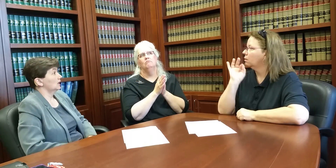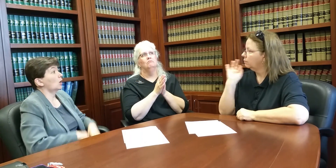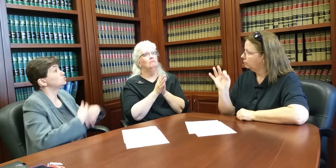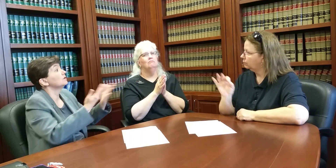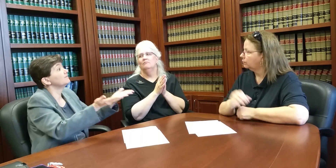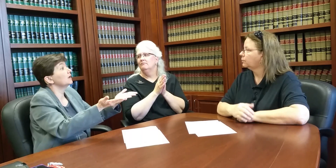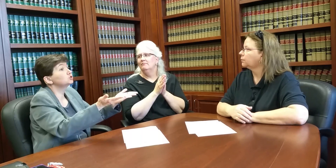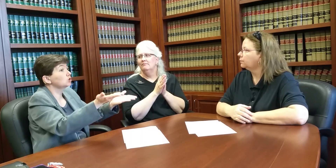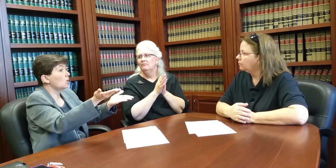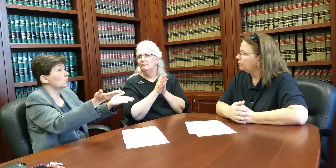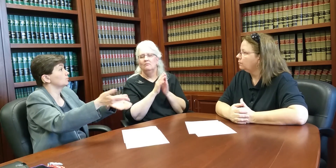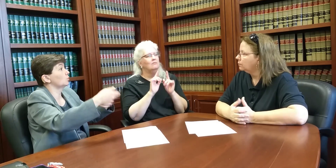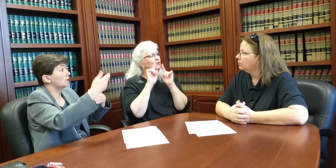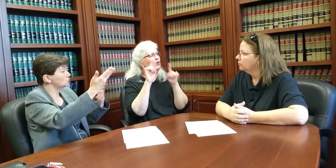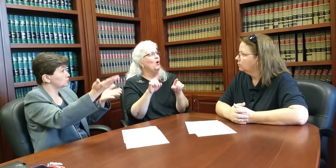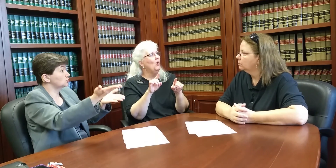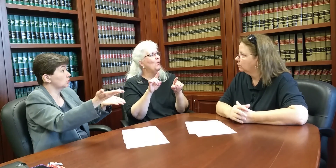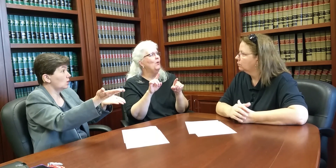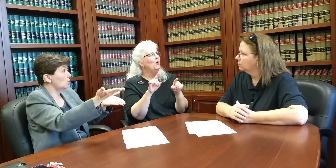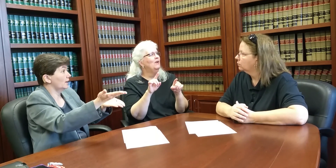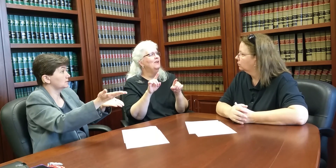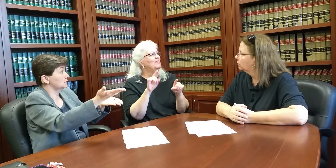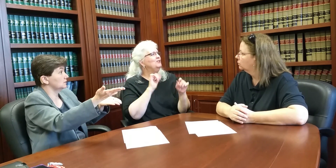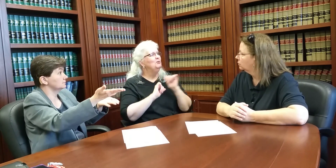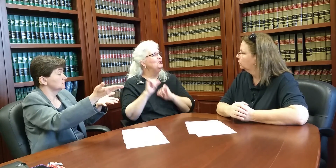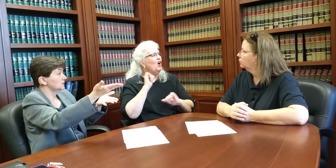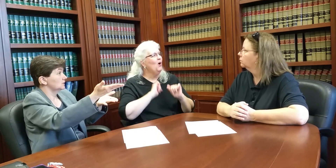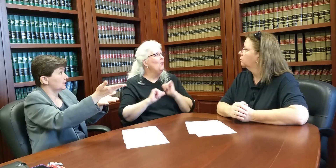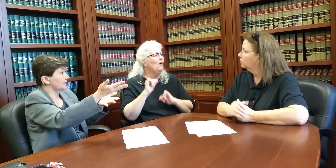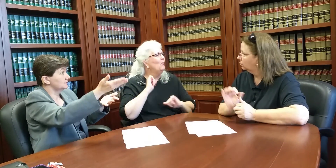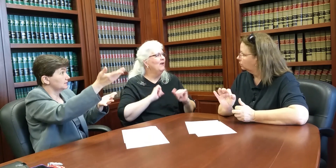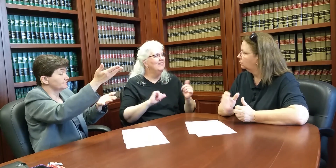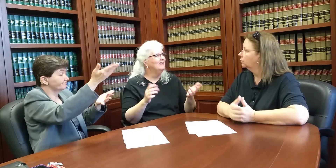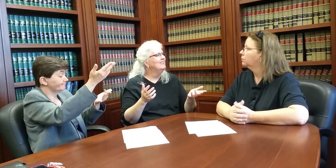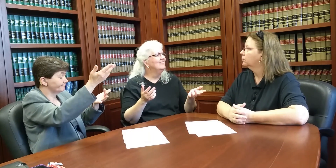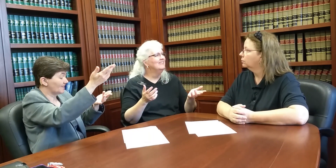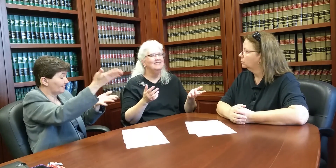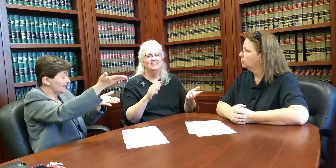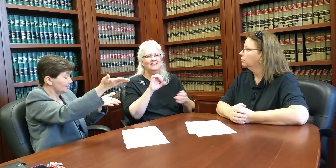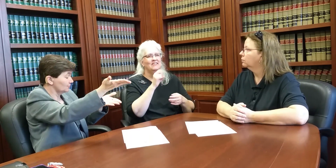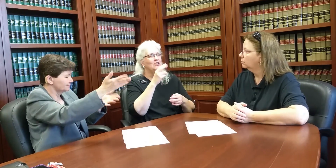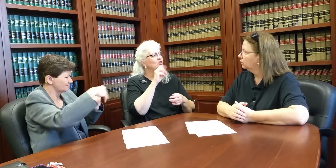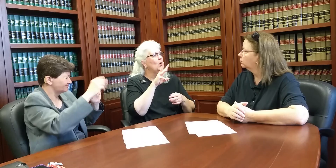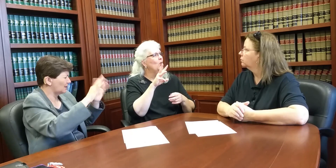go to a show. You wanna go to a show at a theater, a